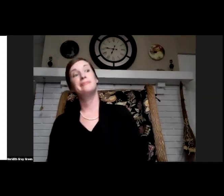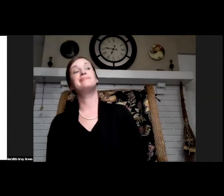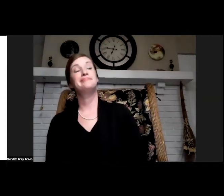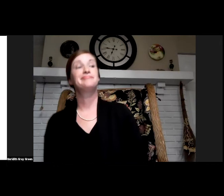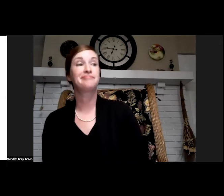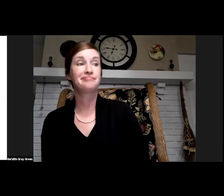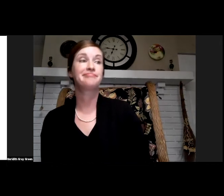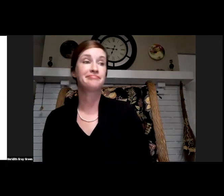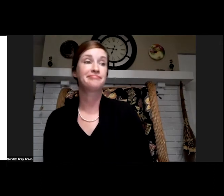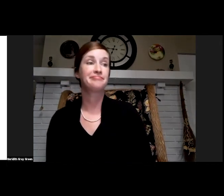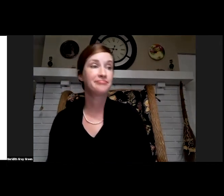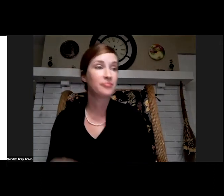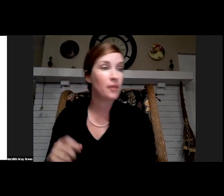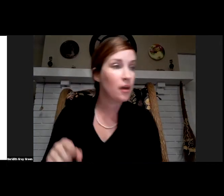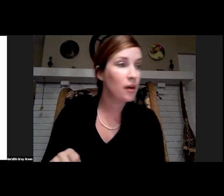All right.